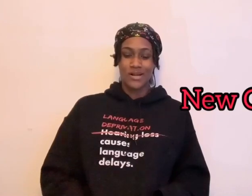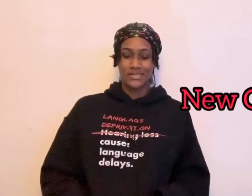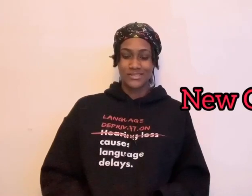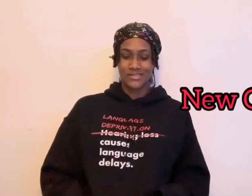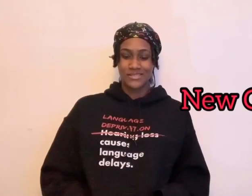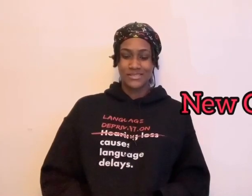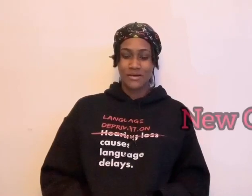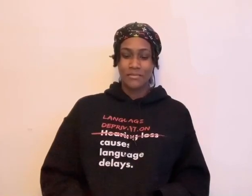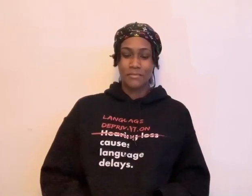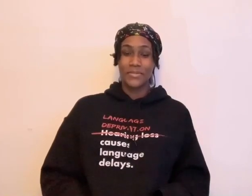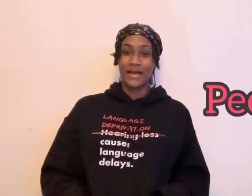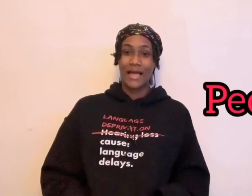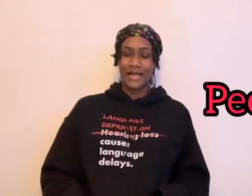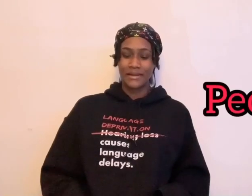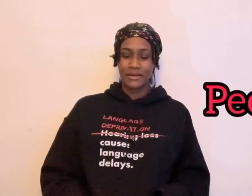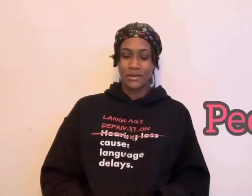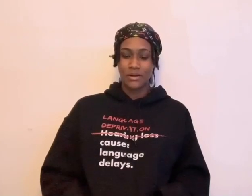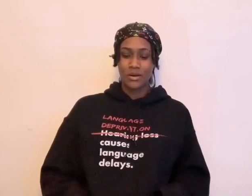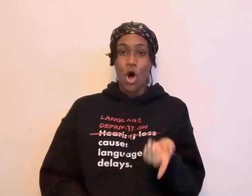Orleans, pecan, auto,